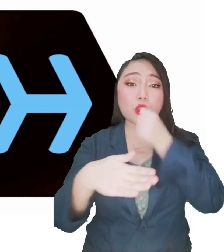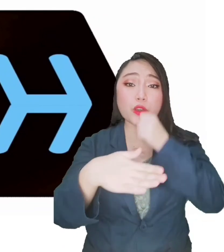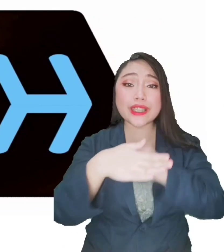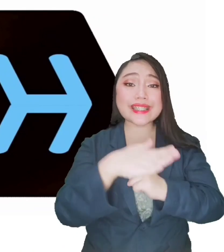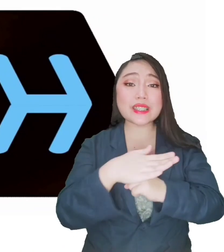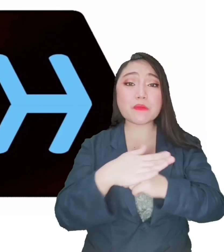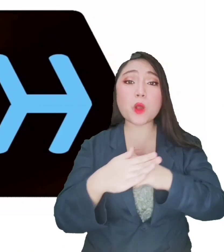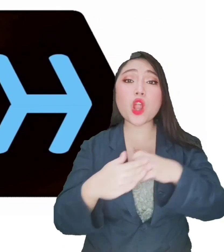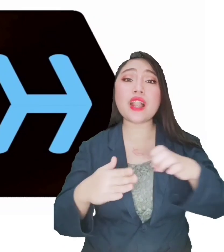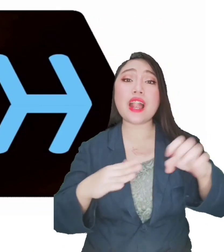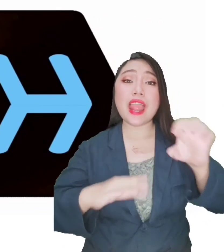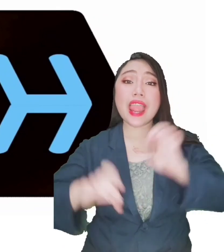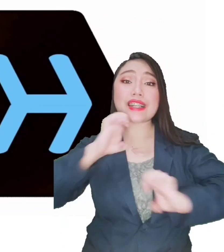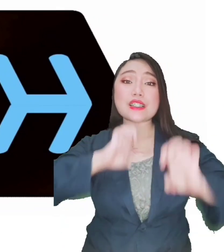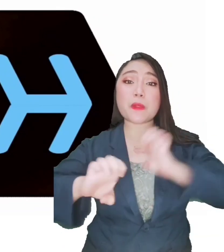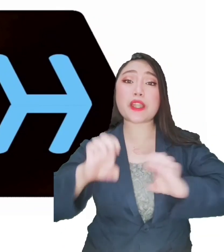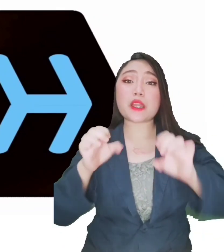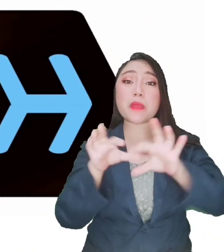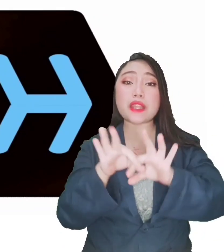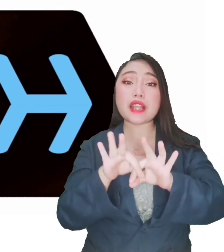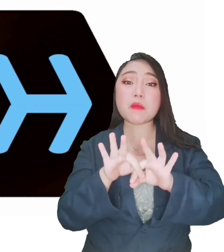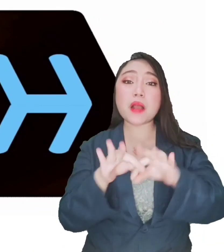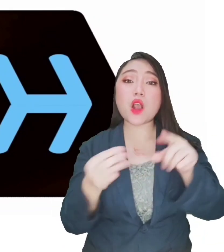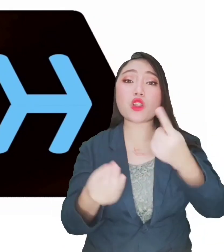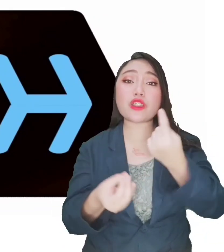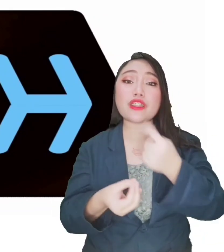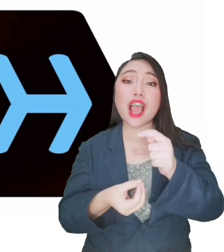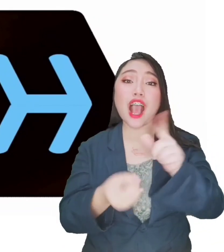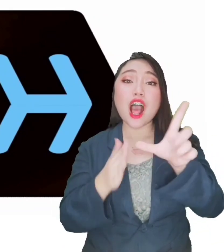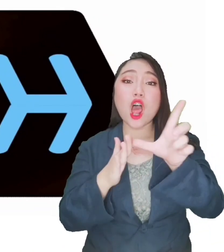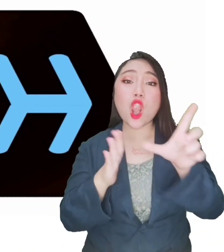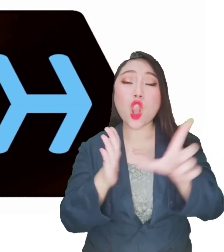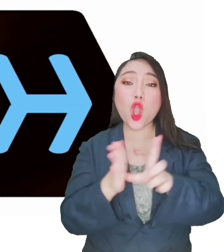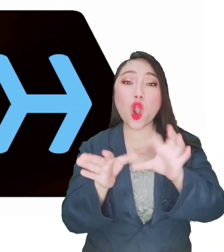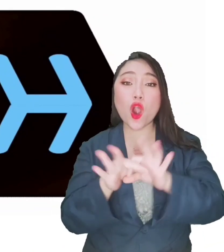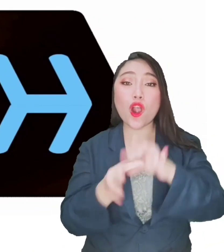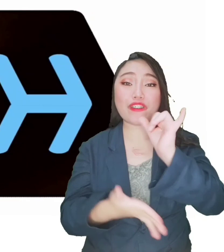I will be showing you a simple experiment